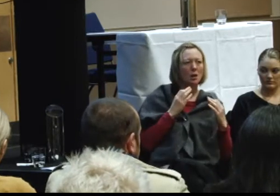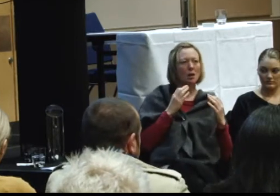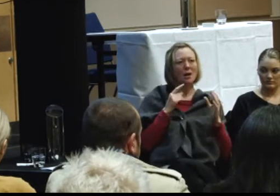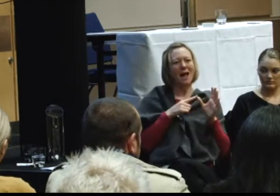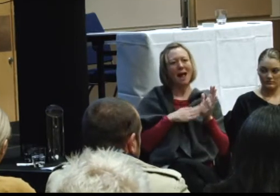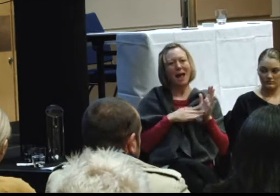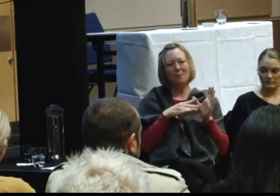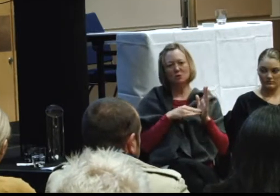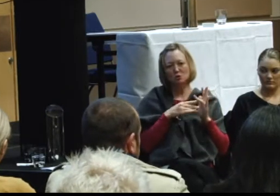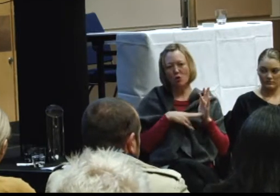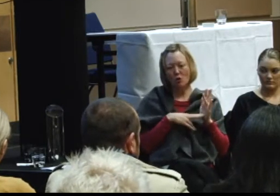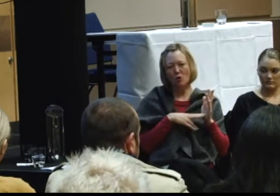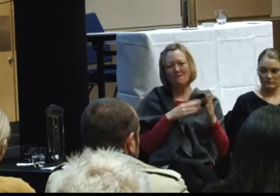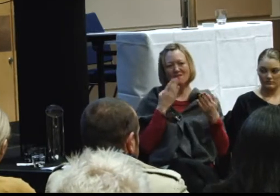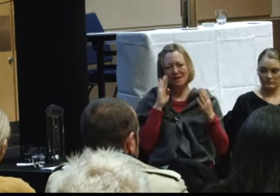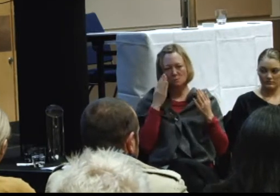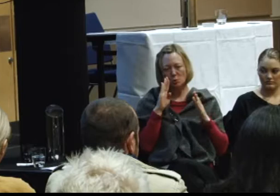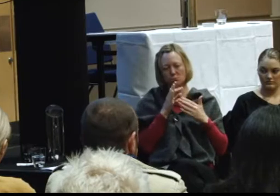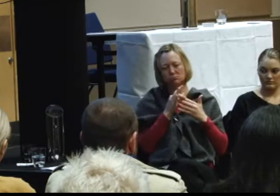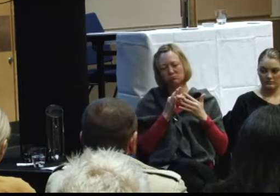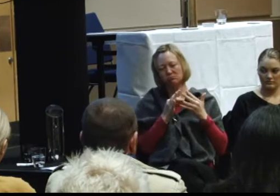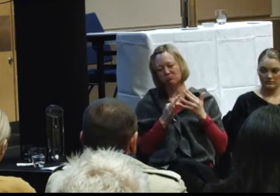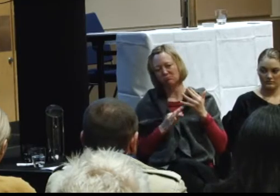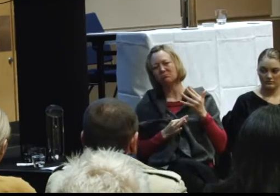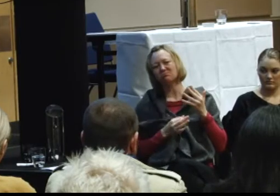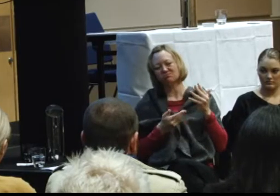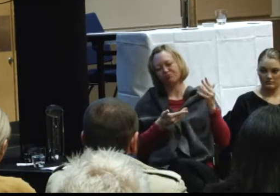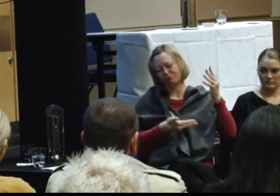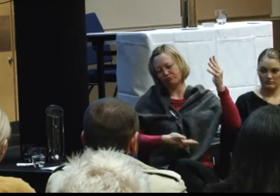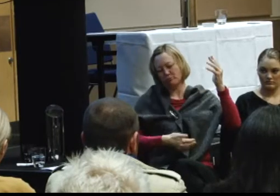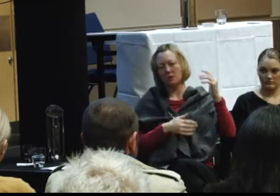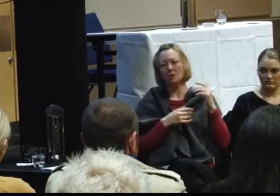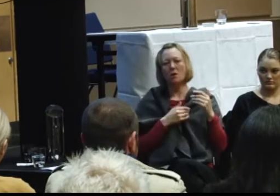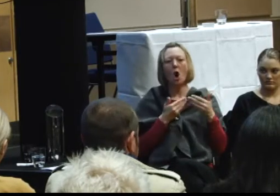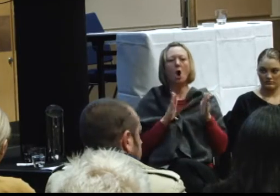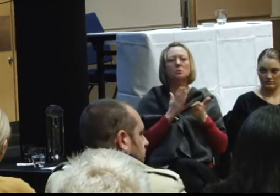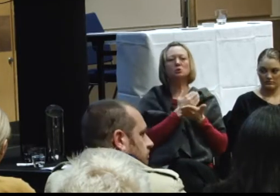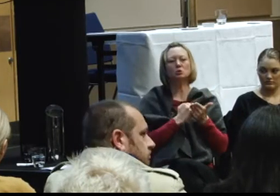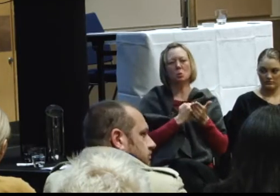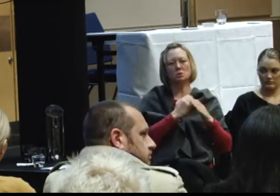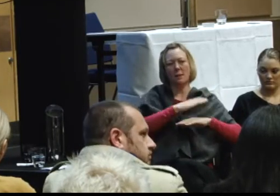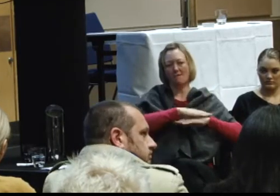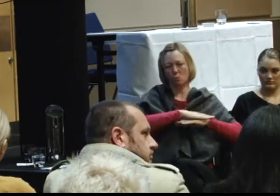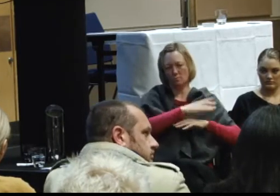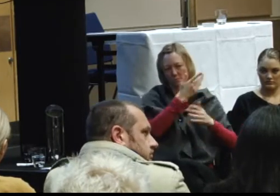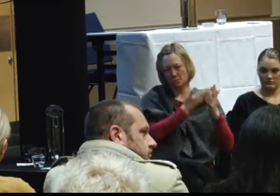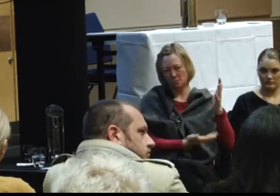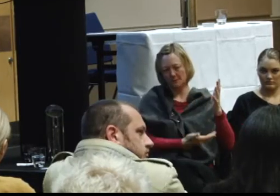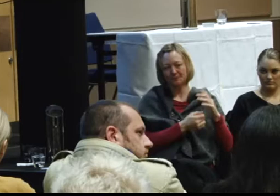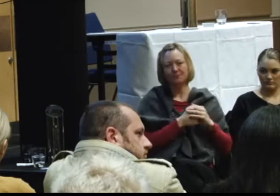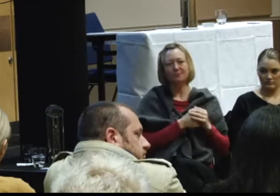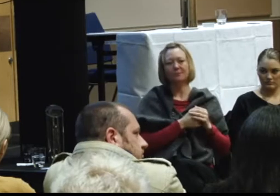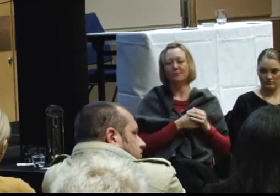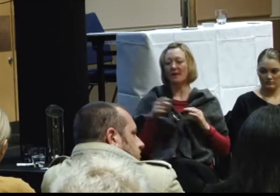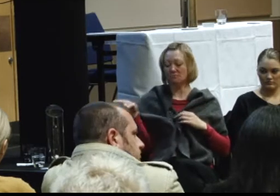Amazon and Facebook and all those sort of companies, so very much open-source platforms. And then we put them to work in